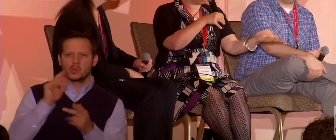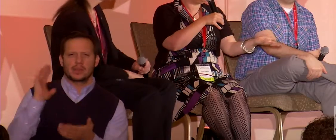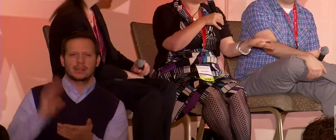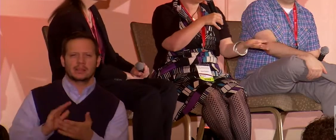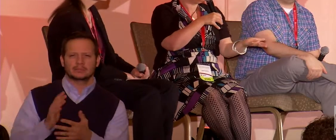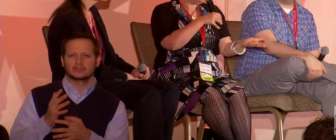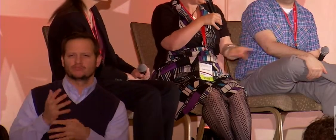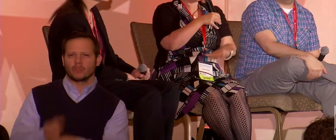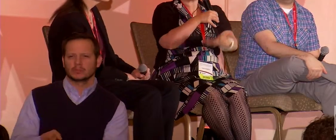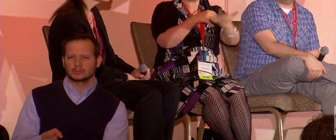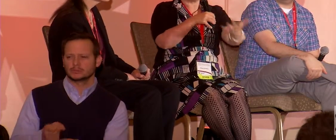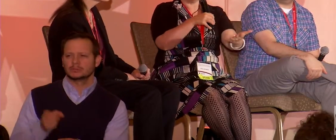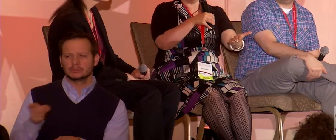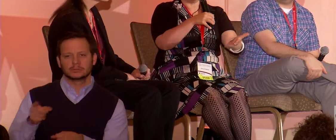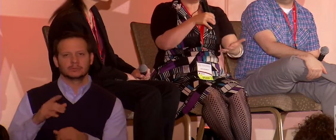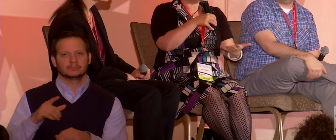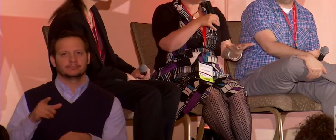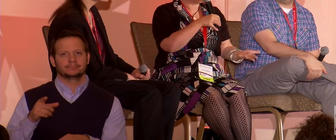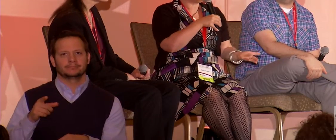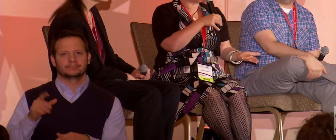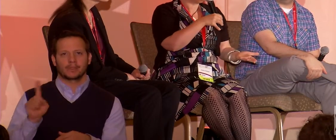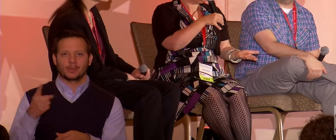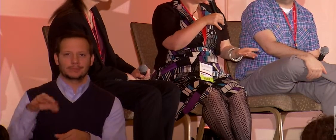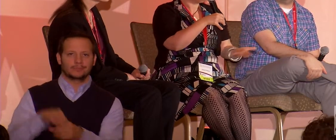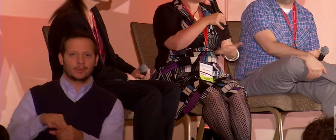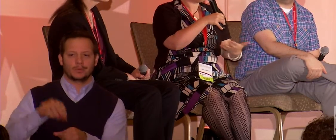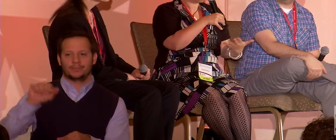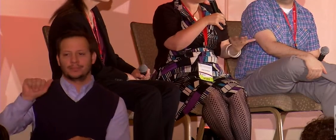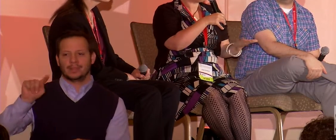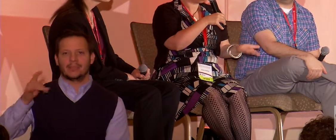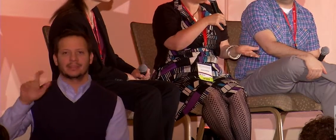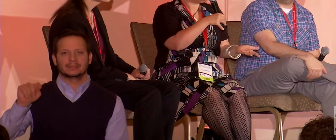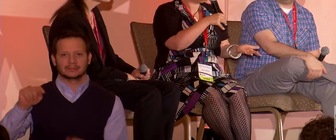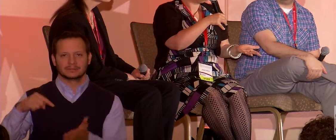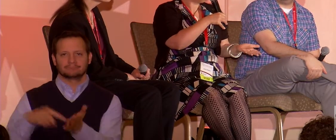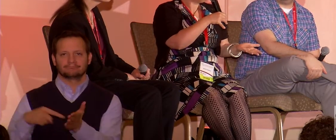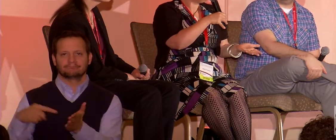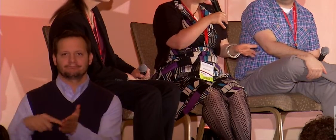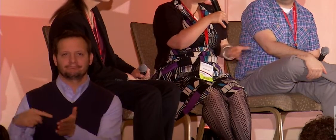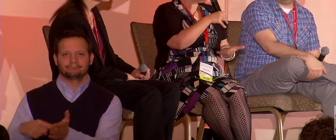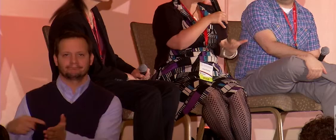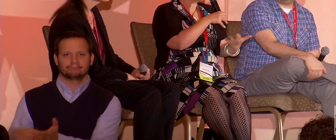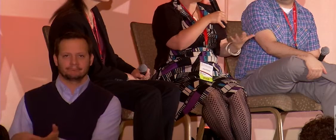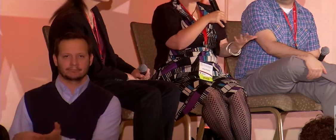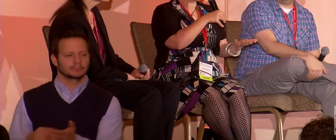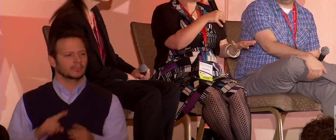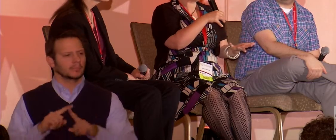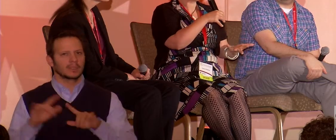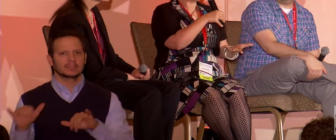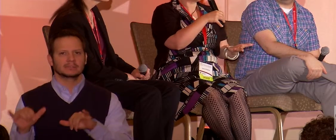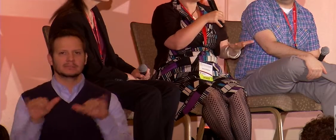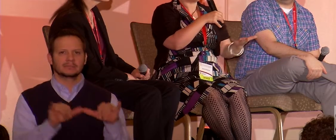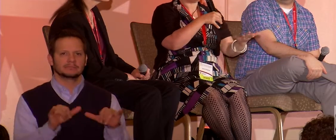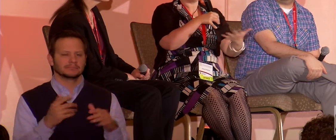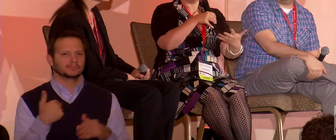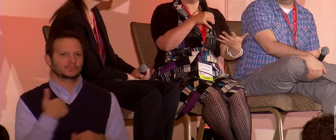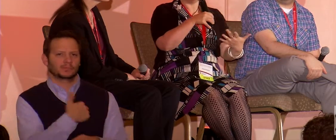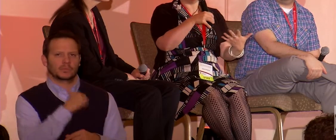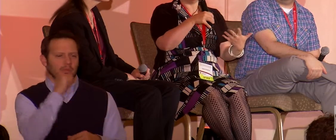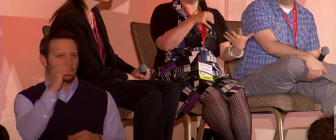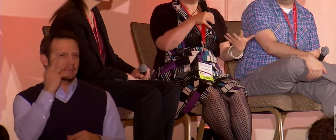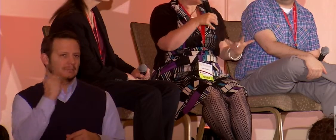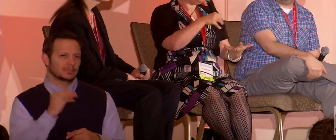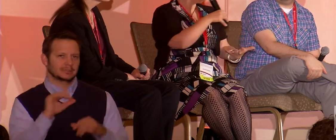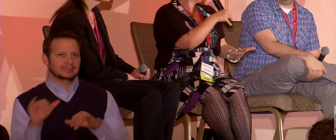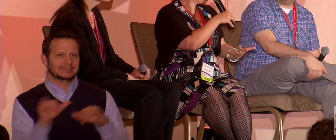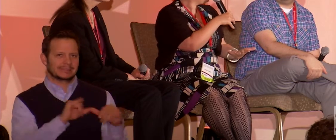and so on. And that's true, and that's important. You know, at the same time, you know, we're not experiencing the same level